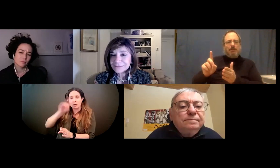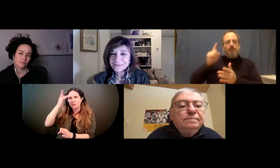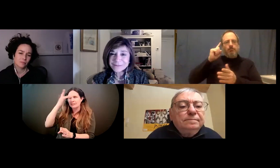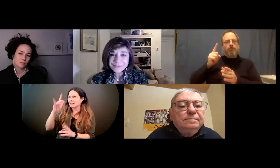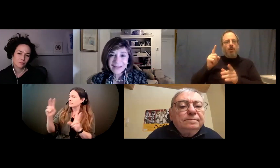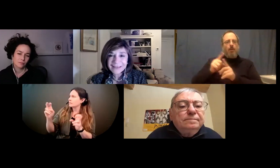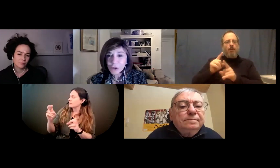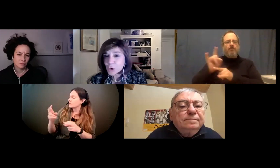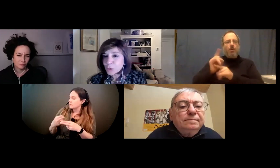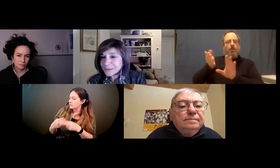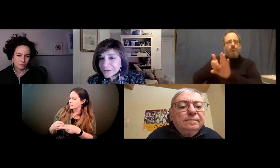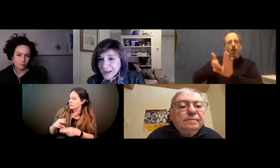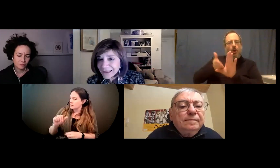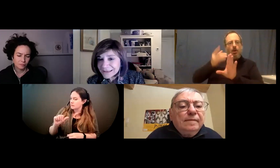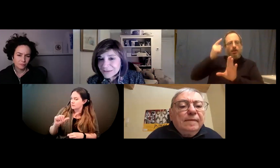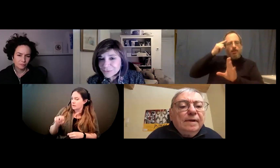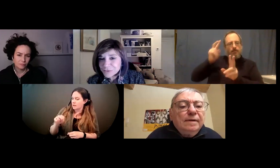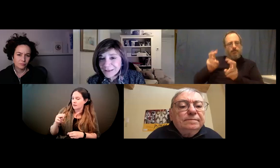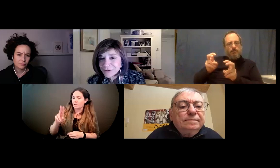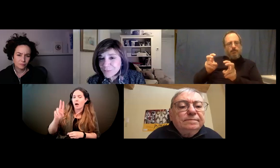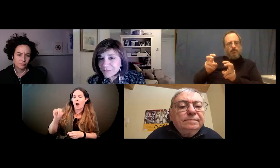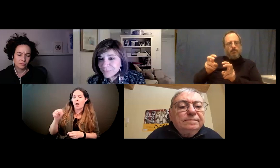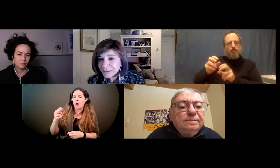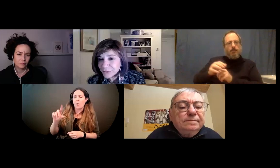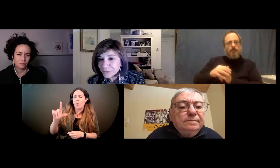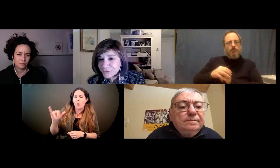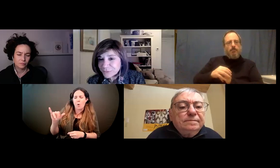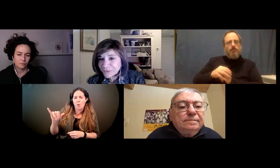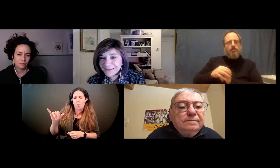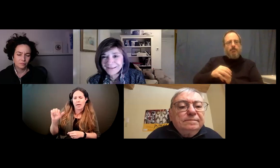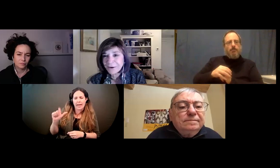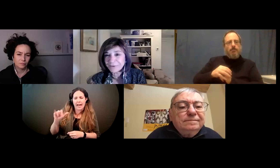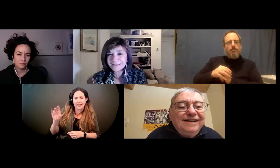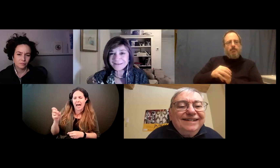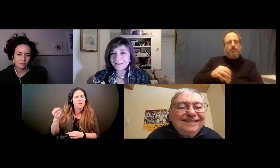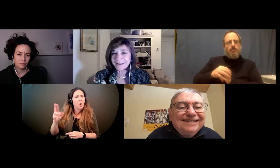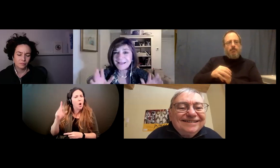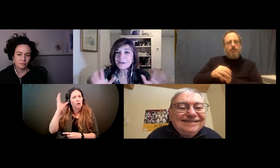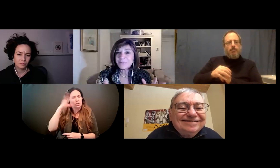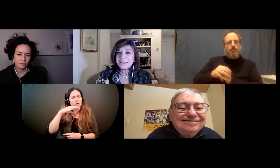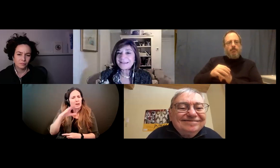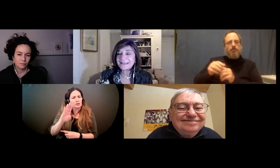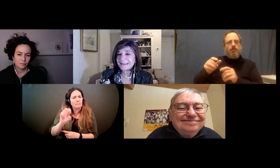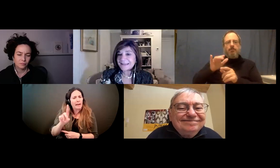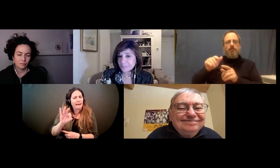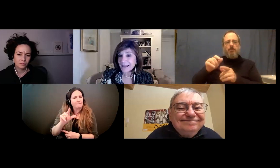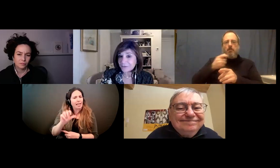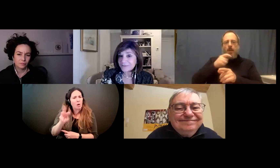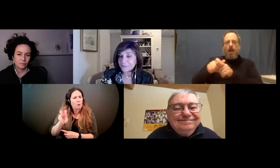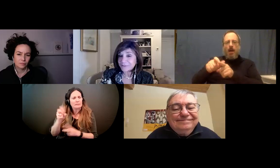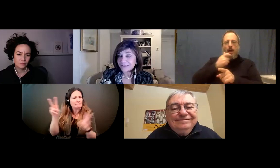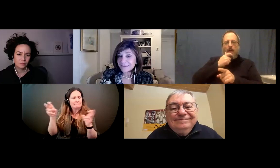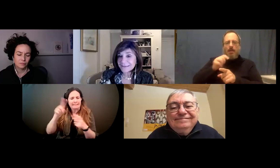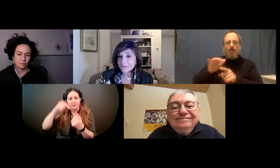called An Unholy Alliance or Strange Bedfellows, or it's kind of like, but it's